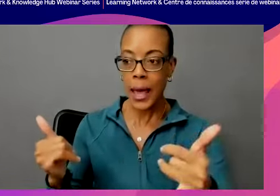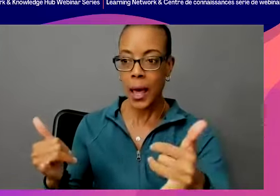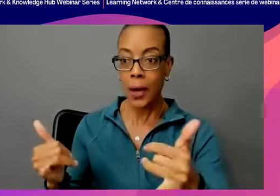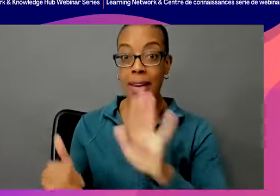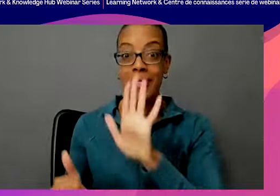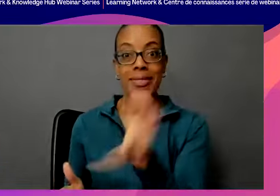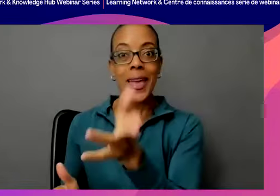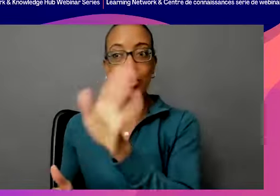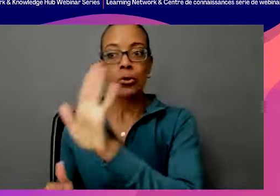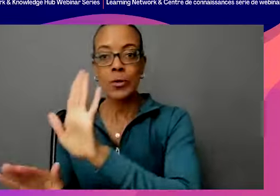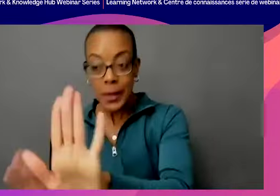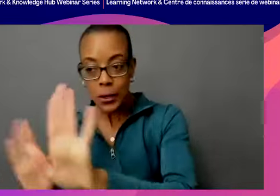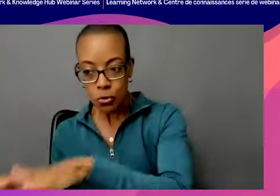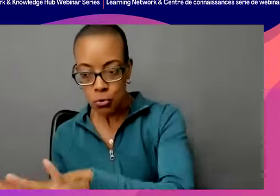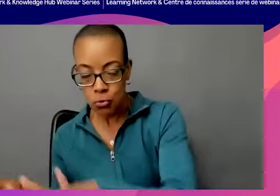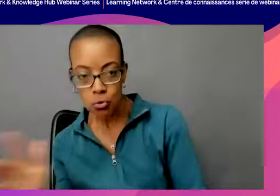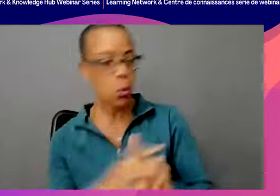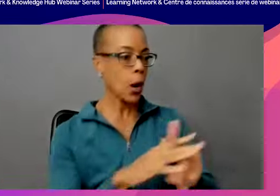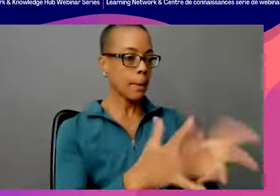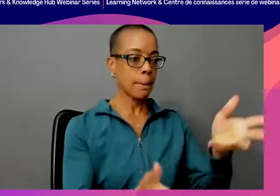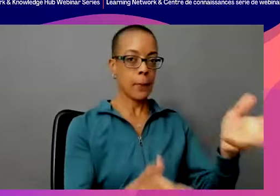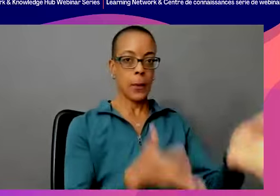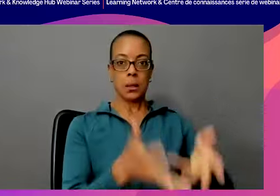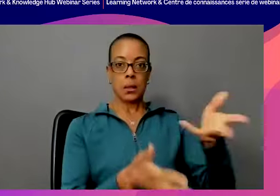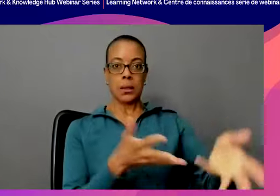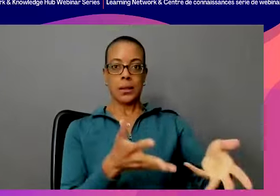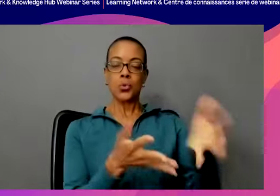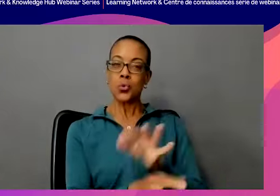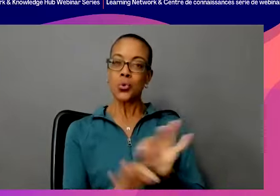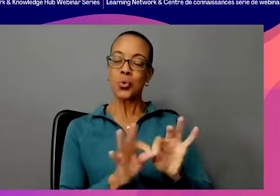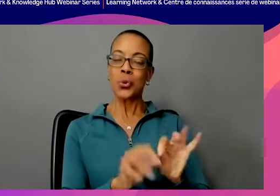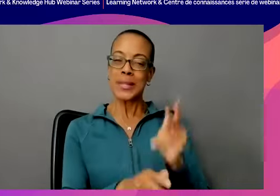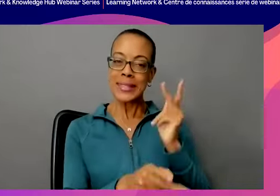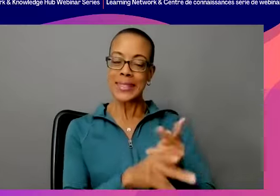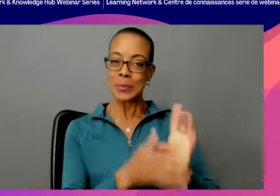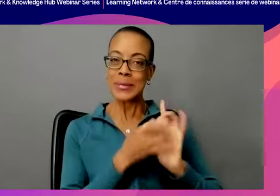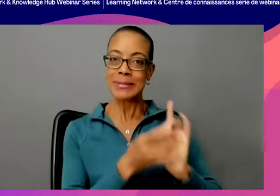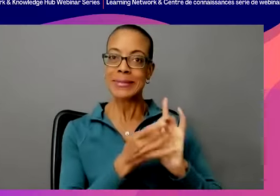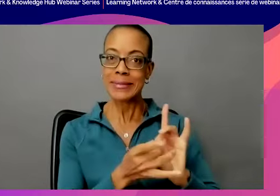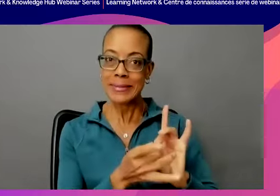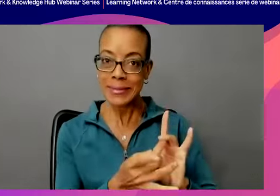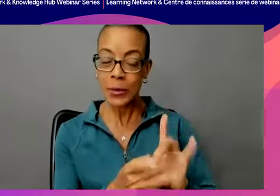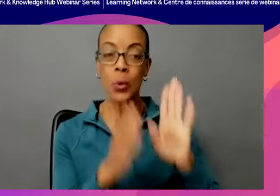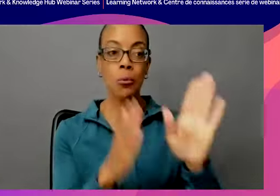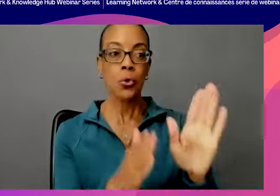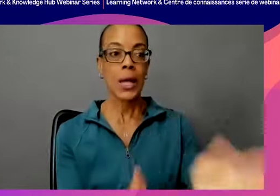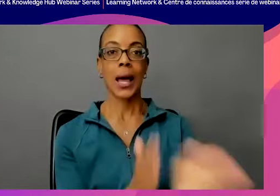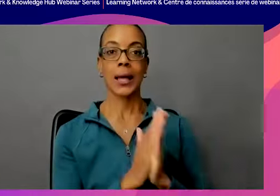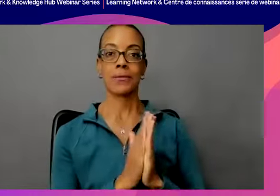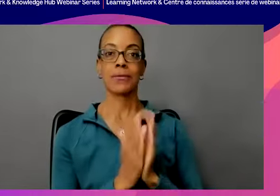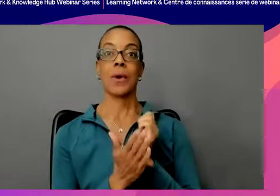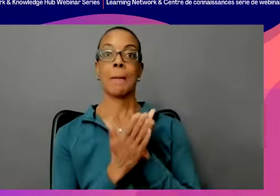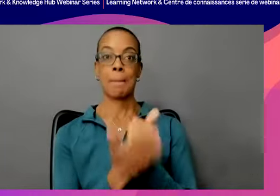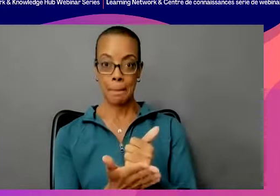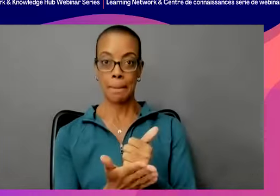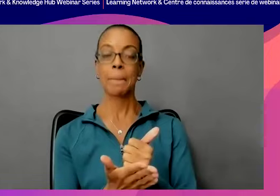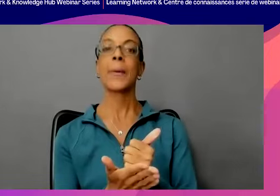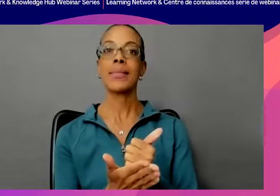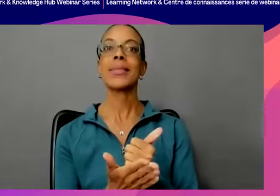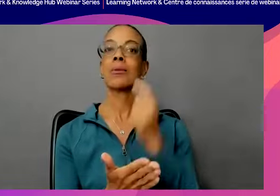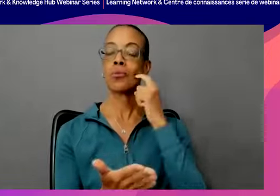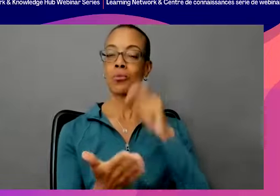that connection and not break that connection when someone's asking for help, and instead address the barriers like all